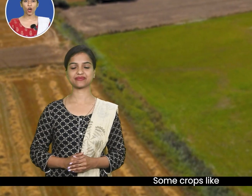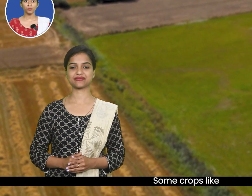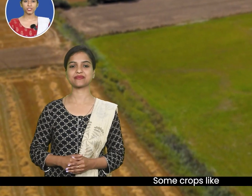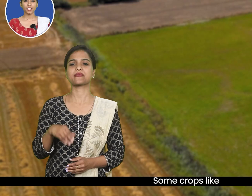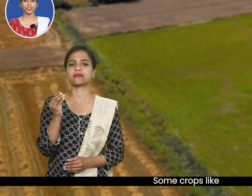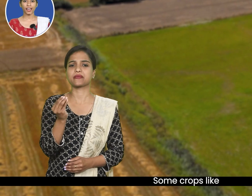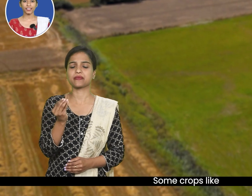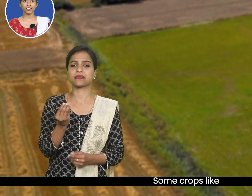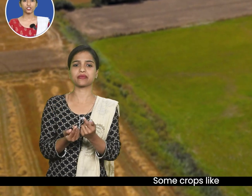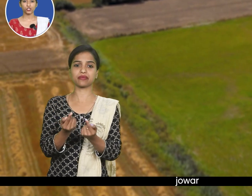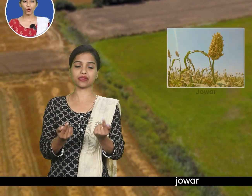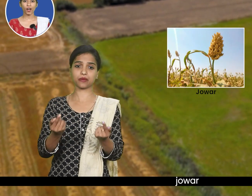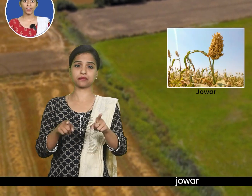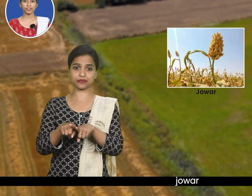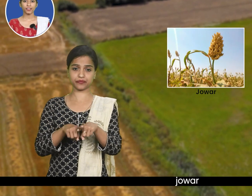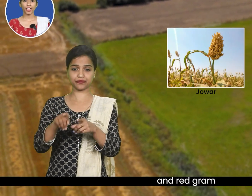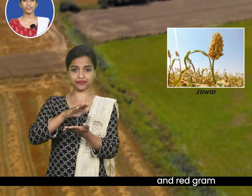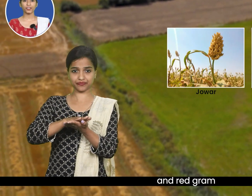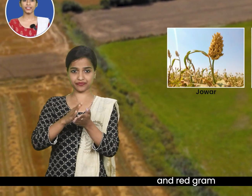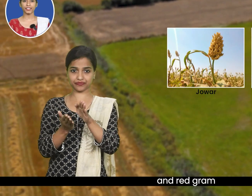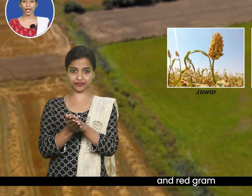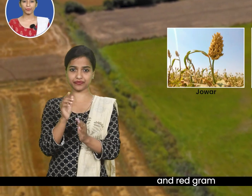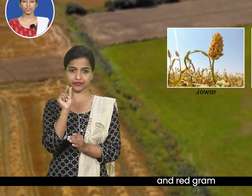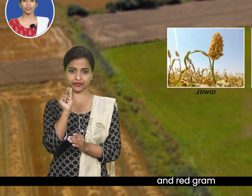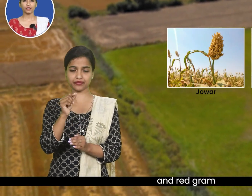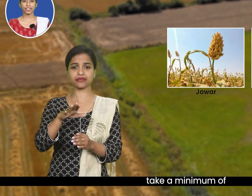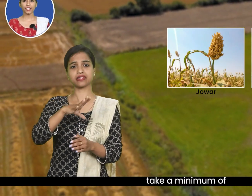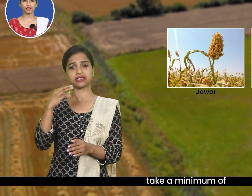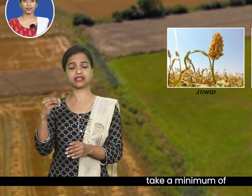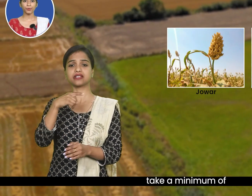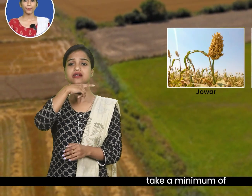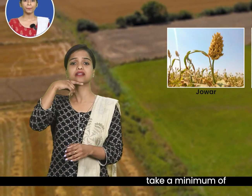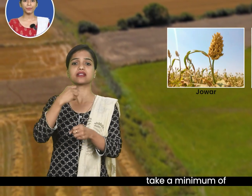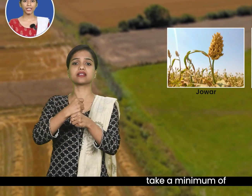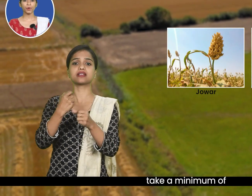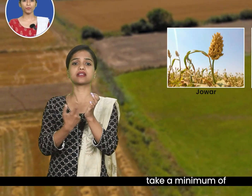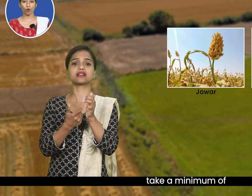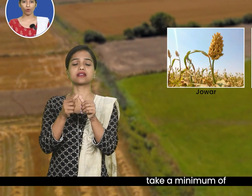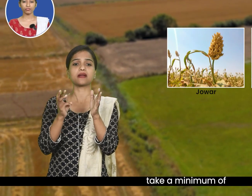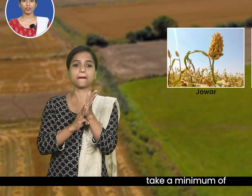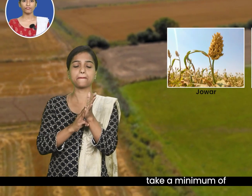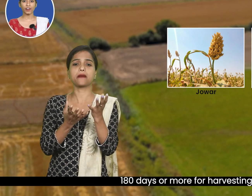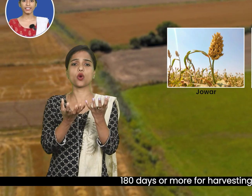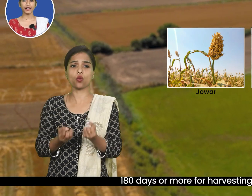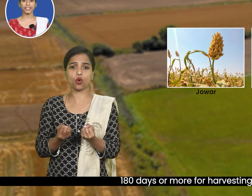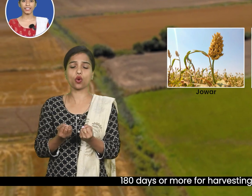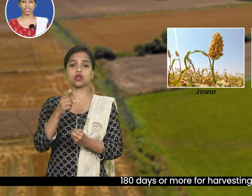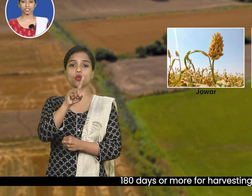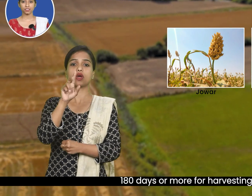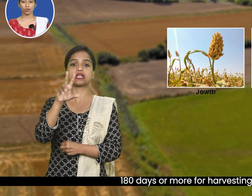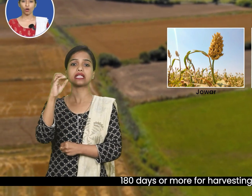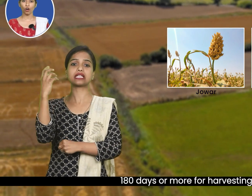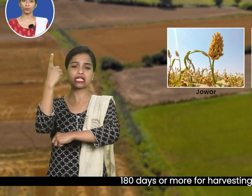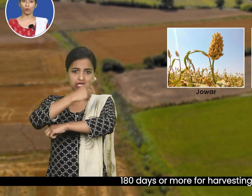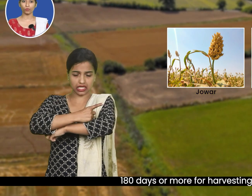Some crops like jowar and red gram take a minimum of 180